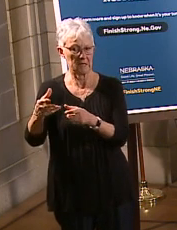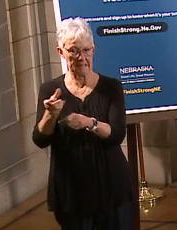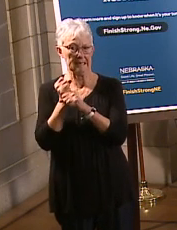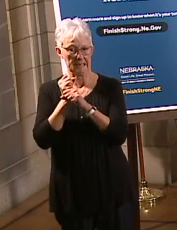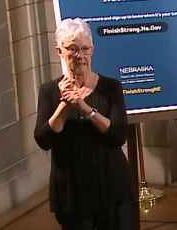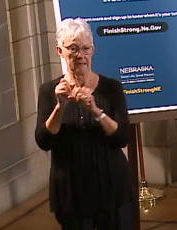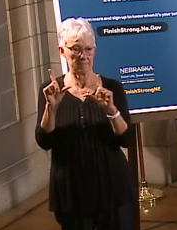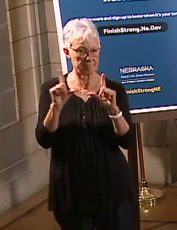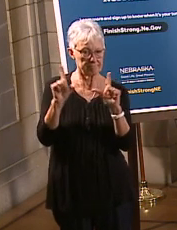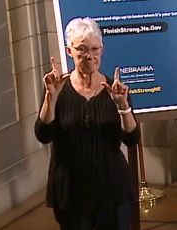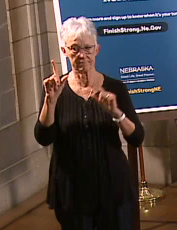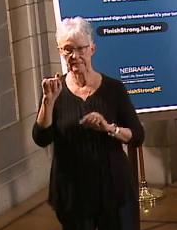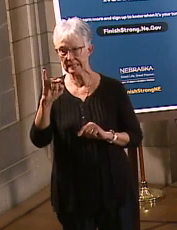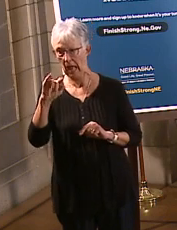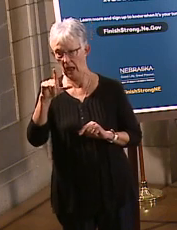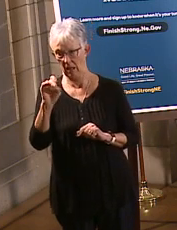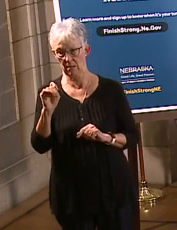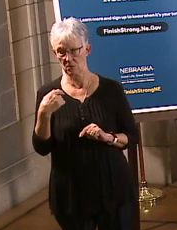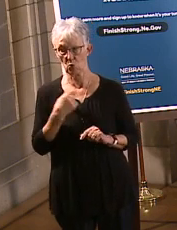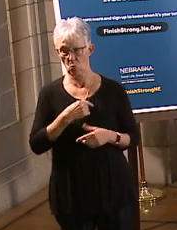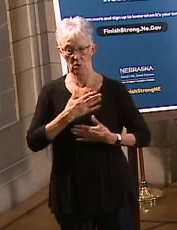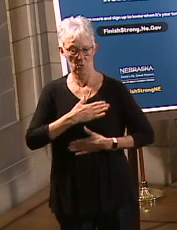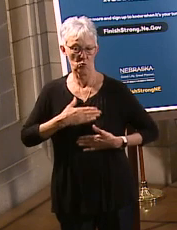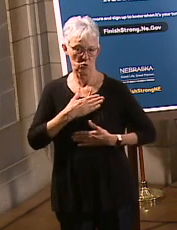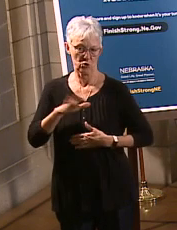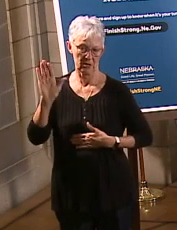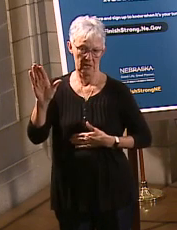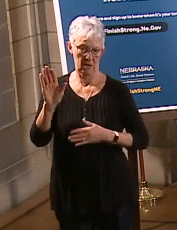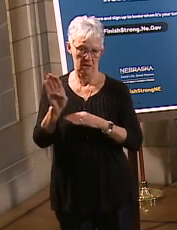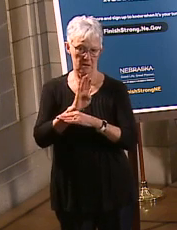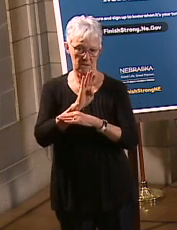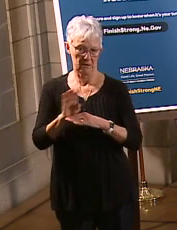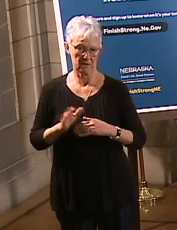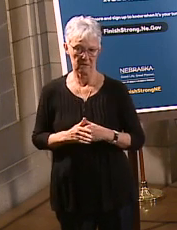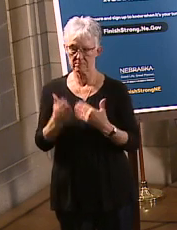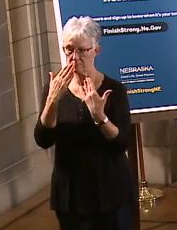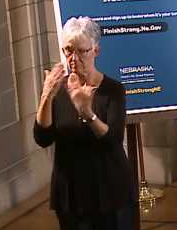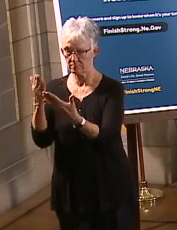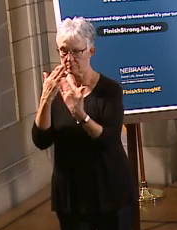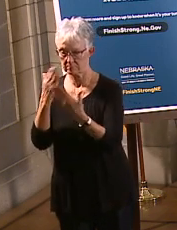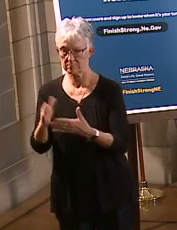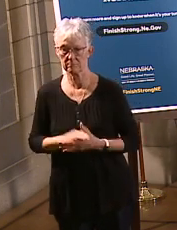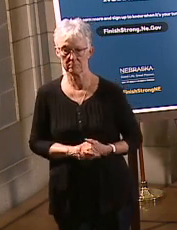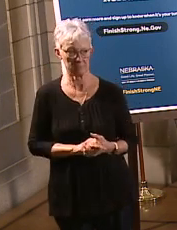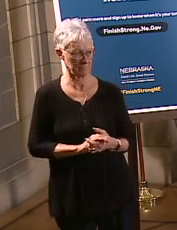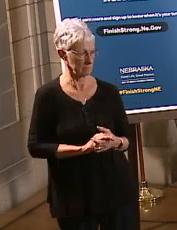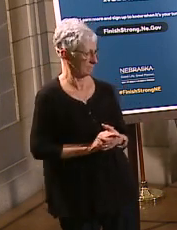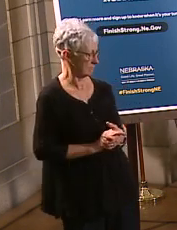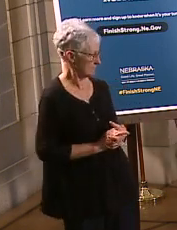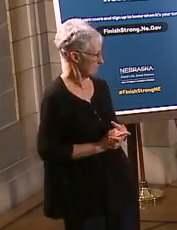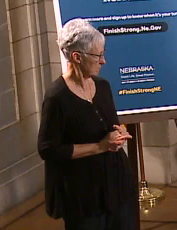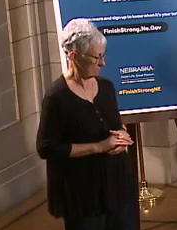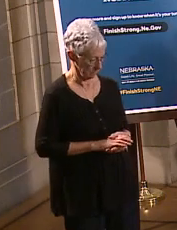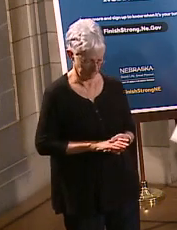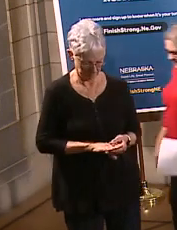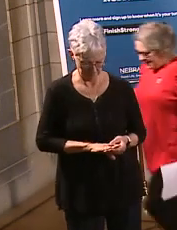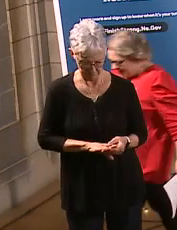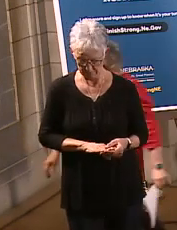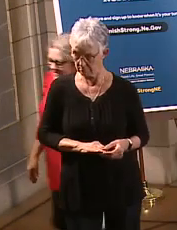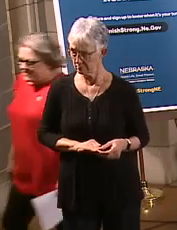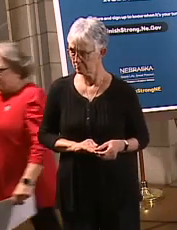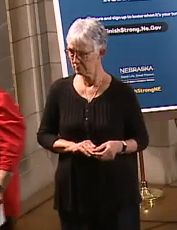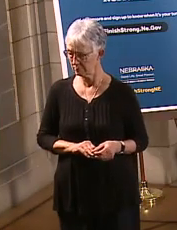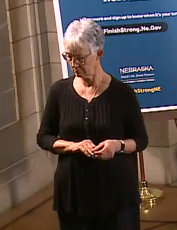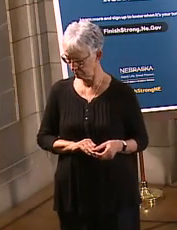be appreciated by all businesses throughout Nebraska. Thank you. Governor Ricketts.